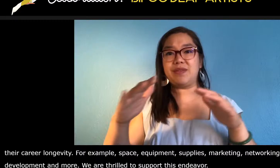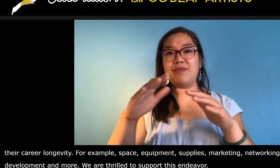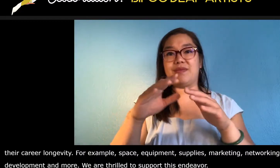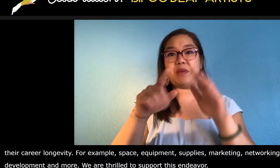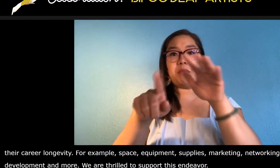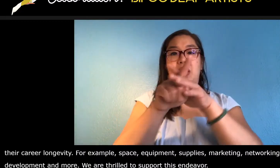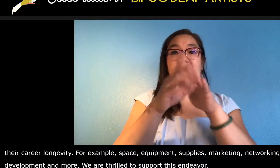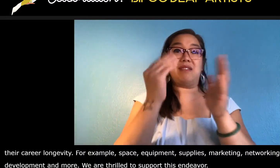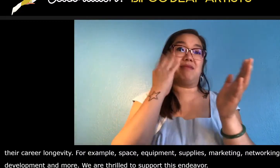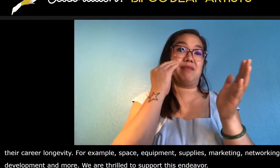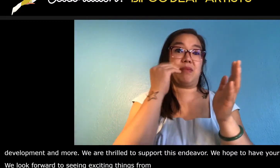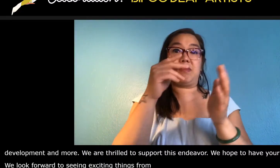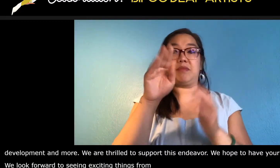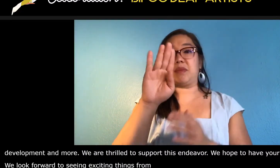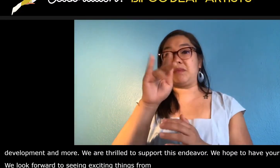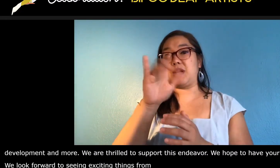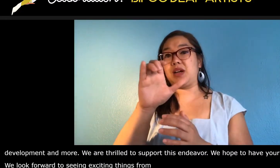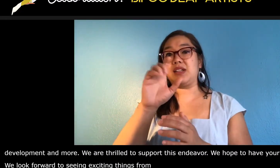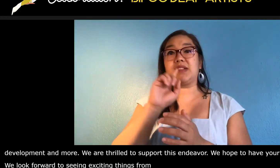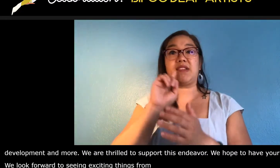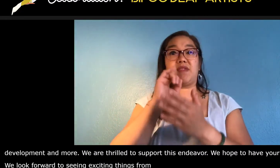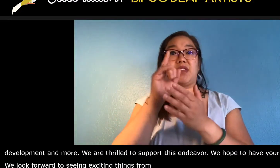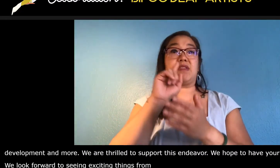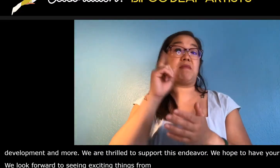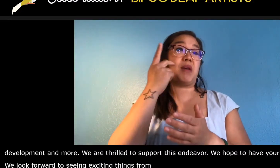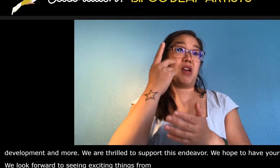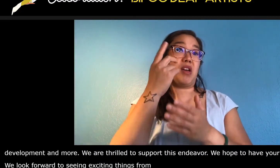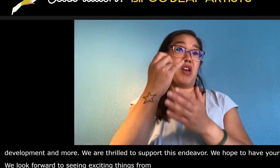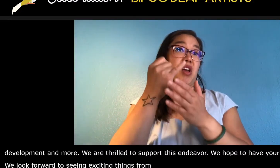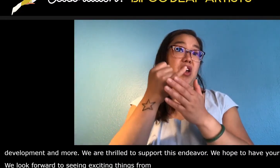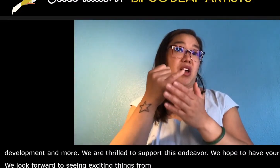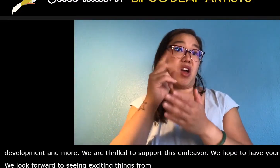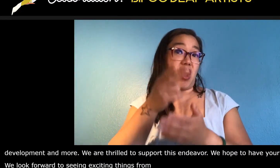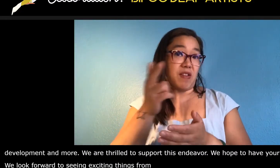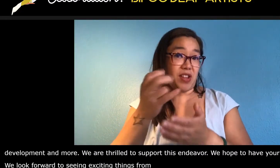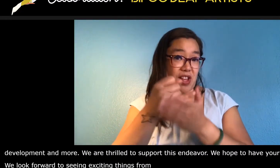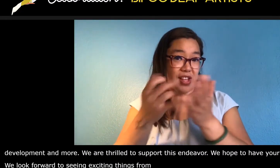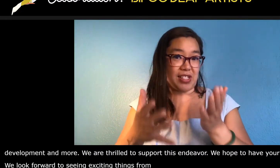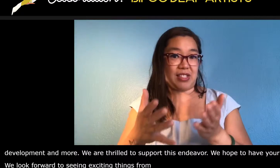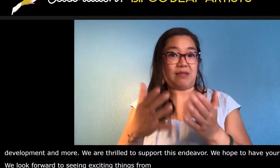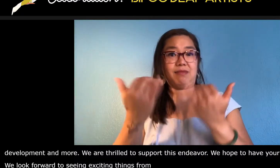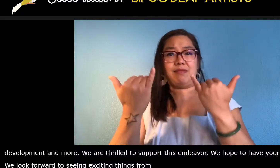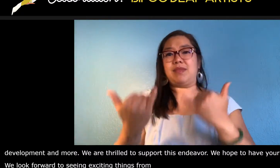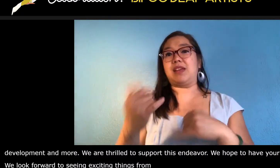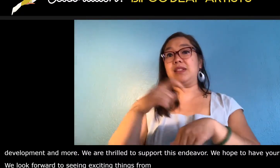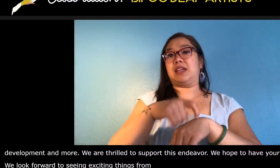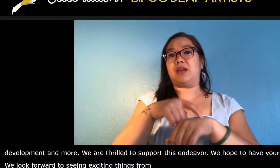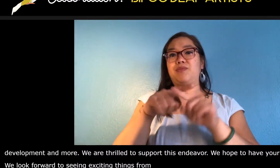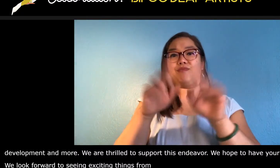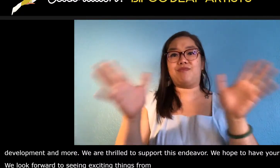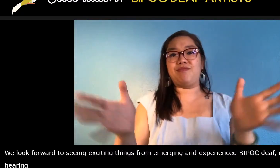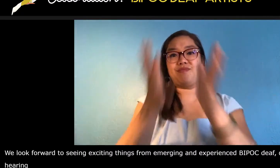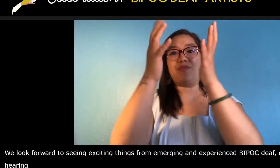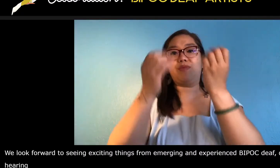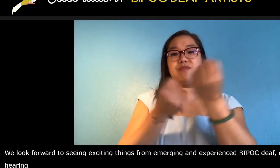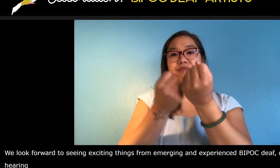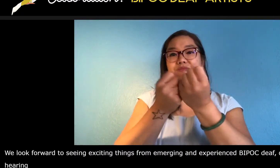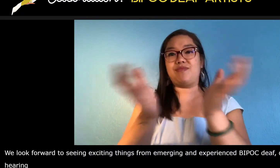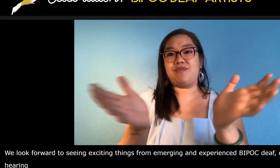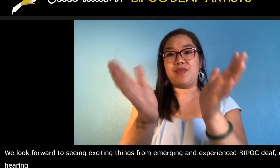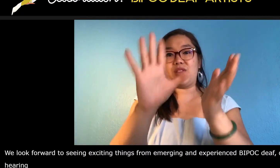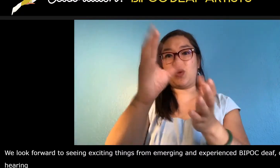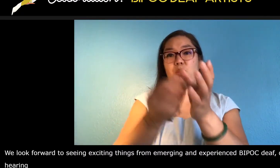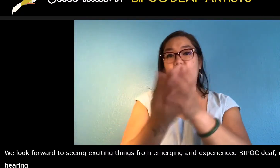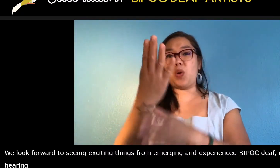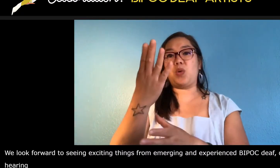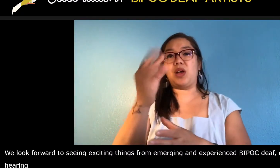things from emerging and experienced BIPOC deaf, deafblind, hard of hearing artists. It's